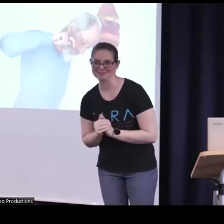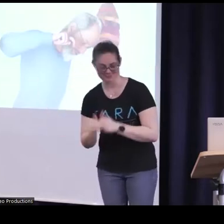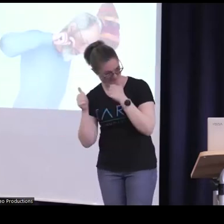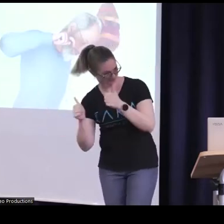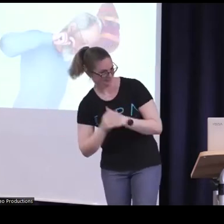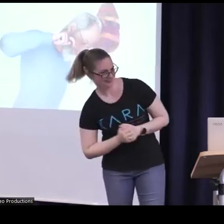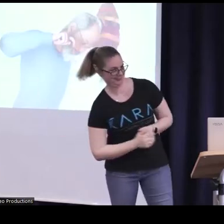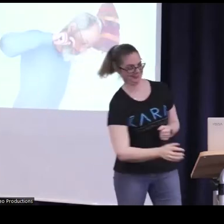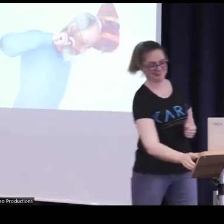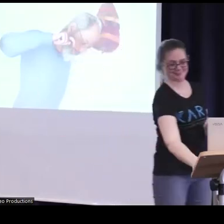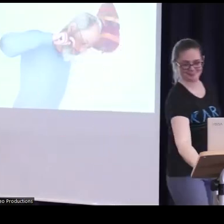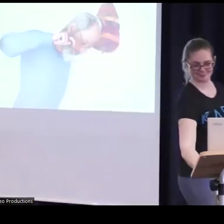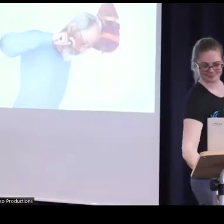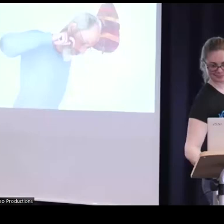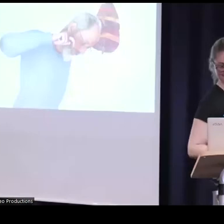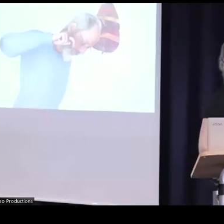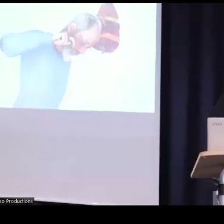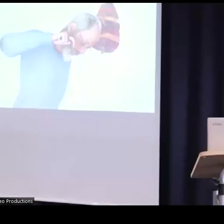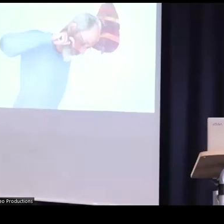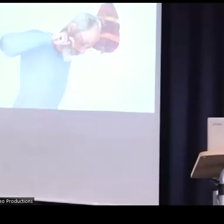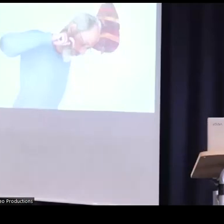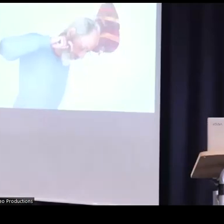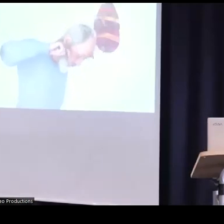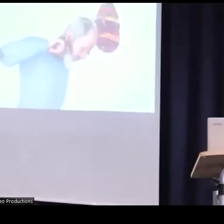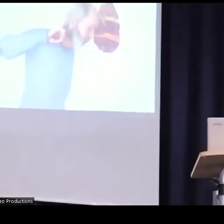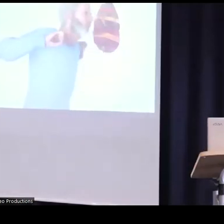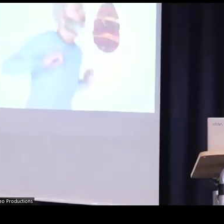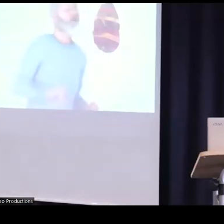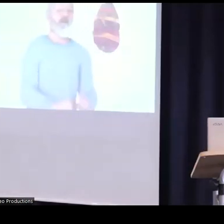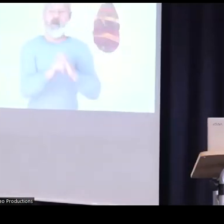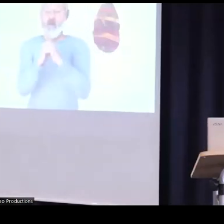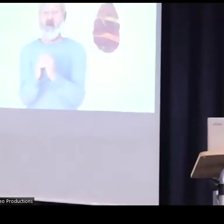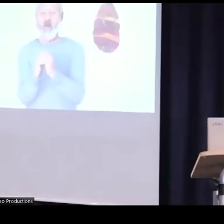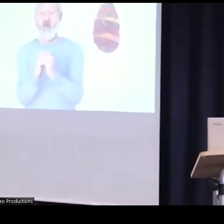amazing achievement, so we're going to show you just a snippet of it today.